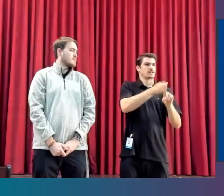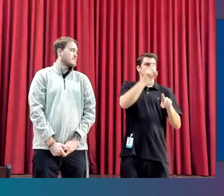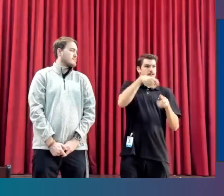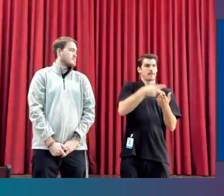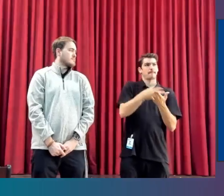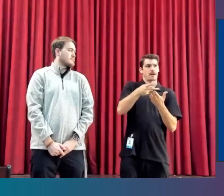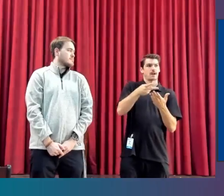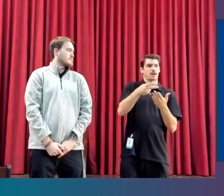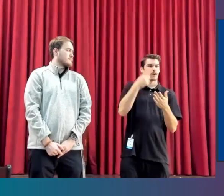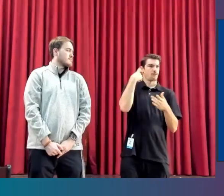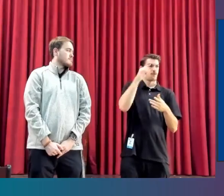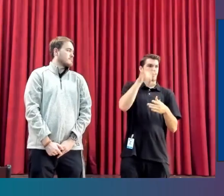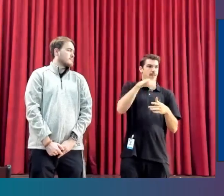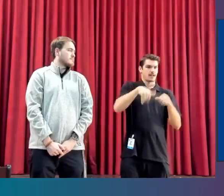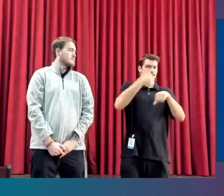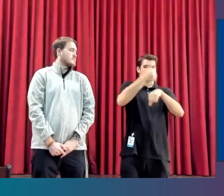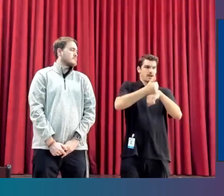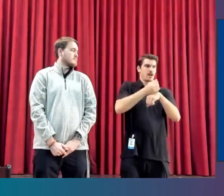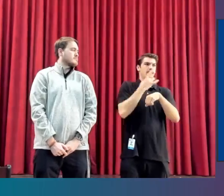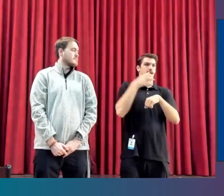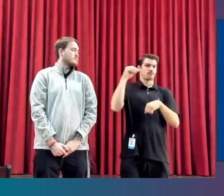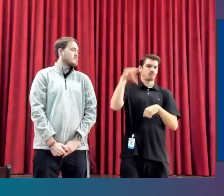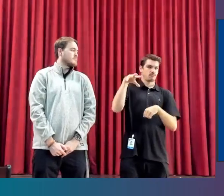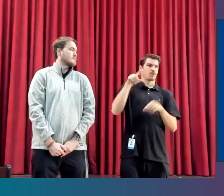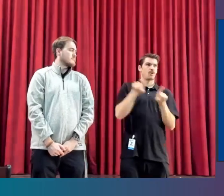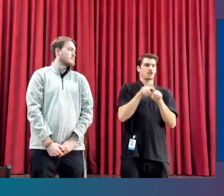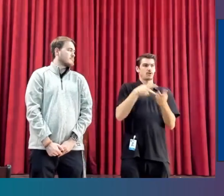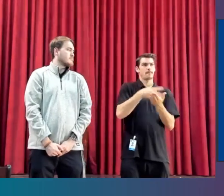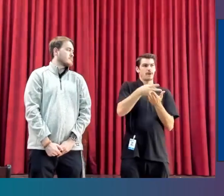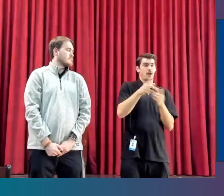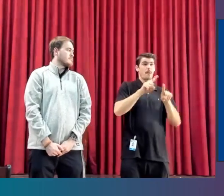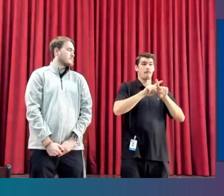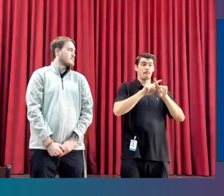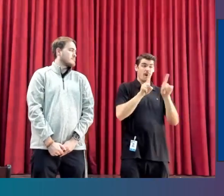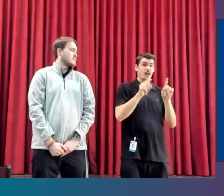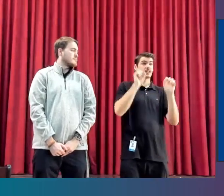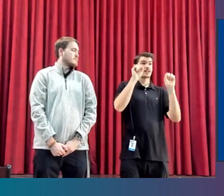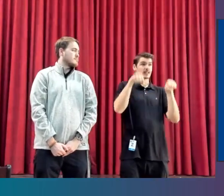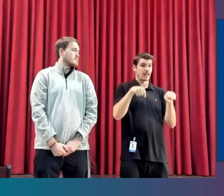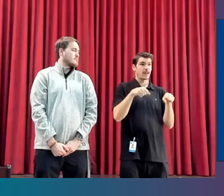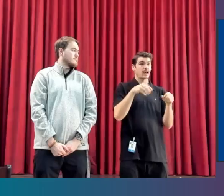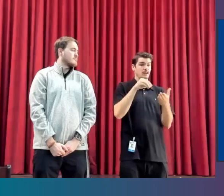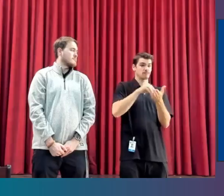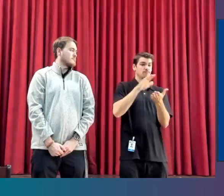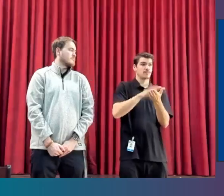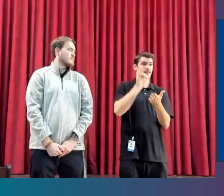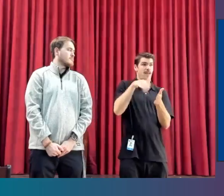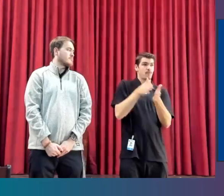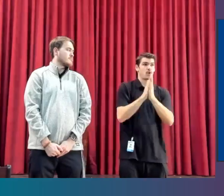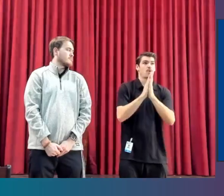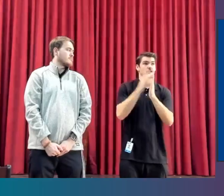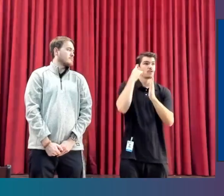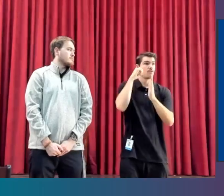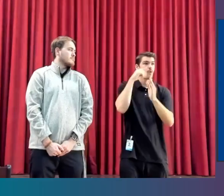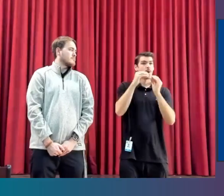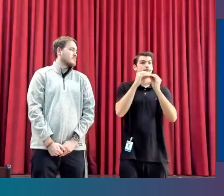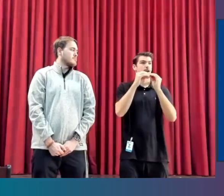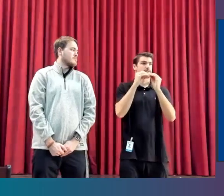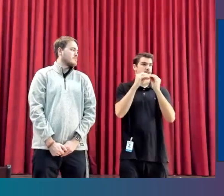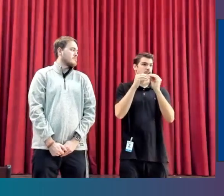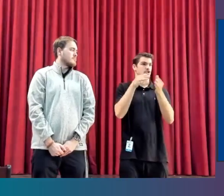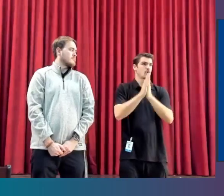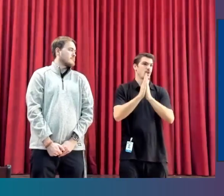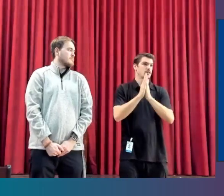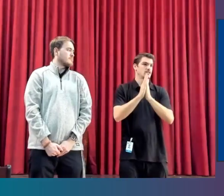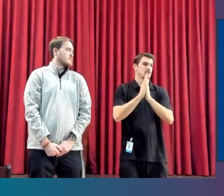for getting that installed and paying for it, but you can put that request in as a modification